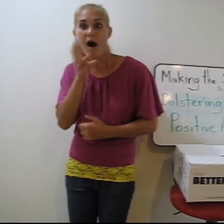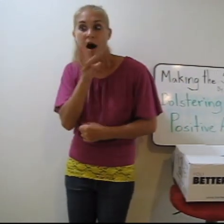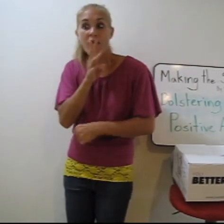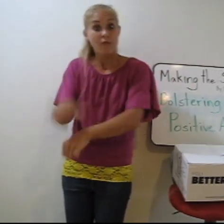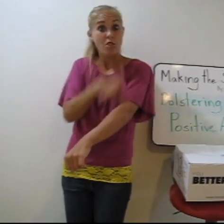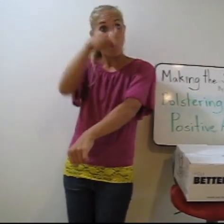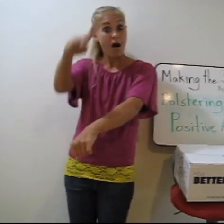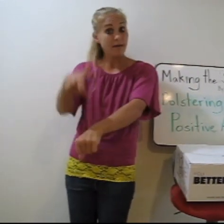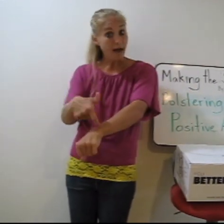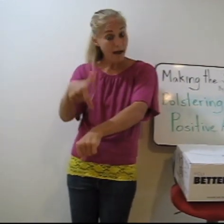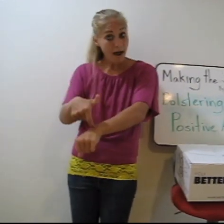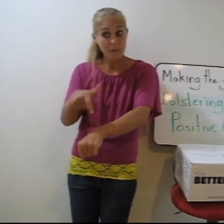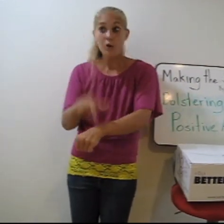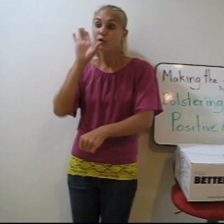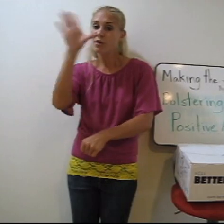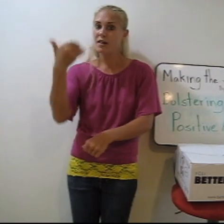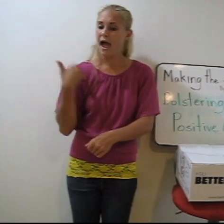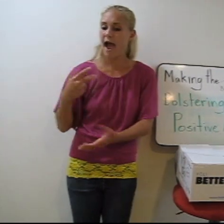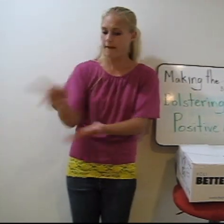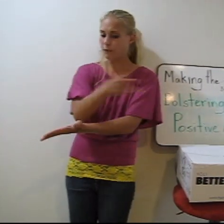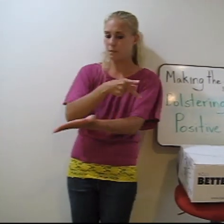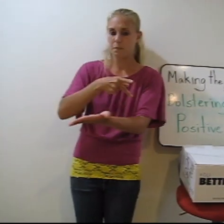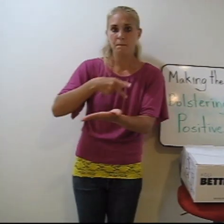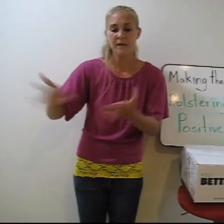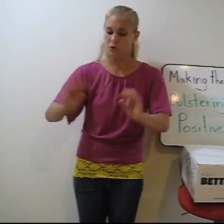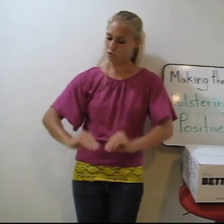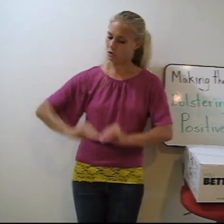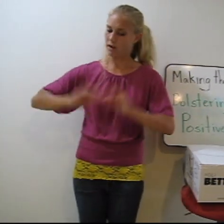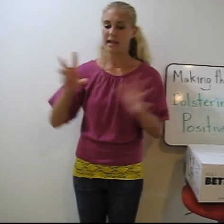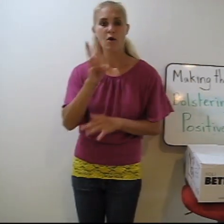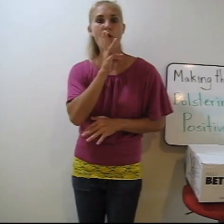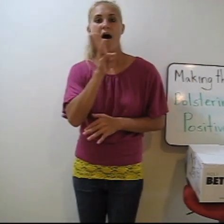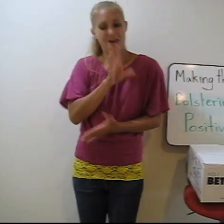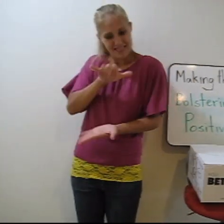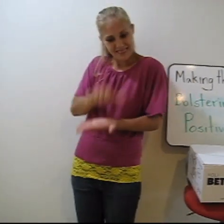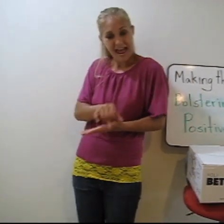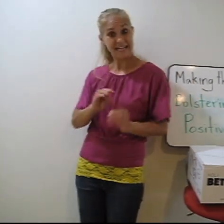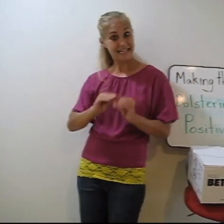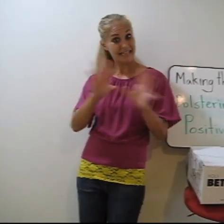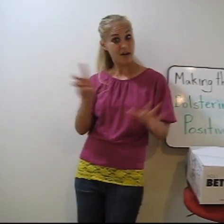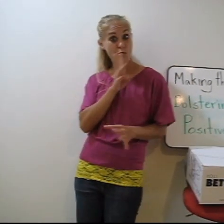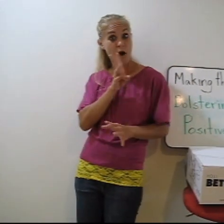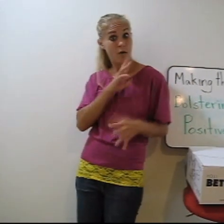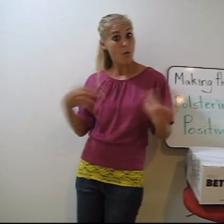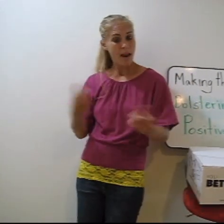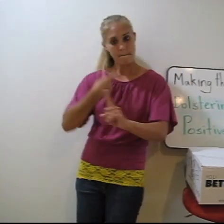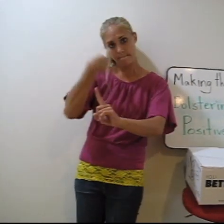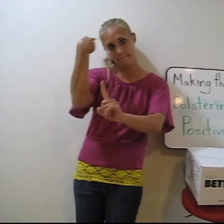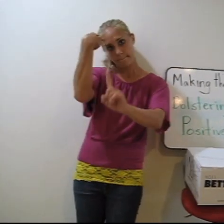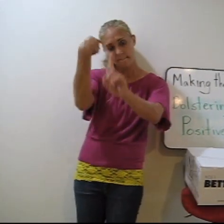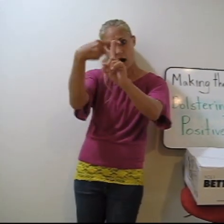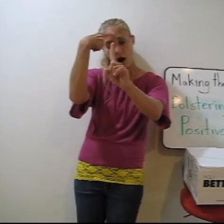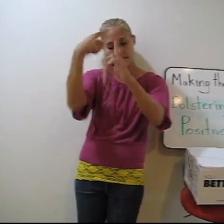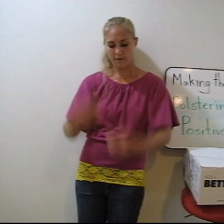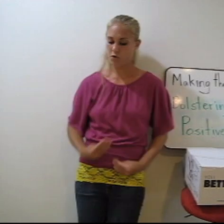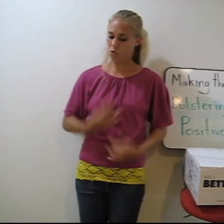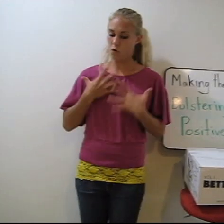end up with a glass of pure, clear water. What is that clear water? Positive, inspirational, and supportive input